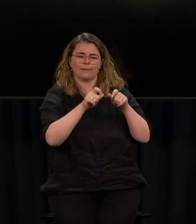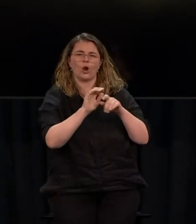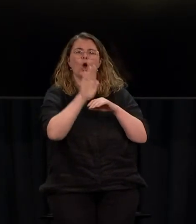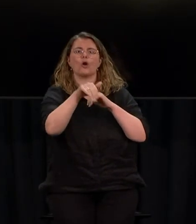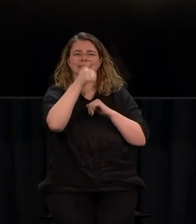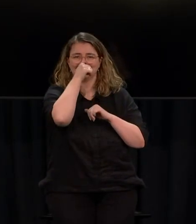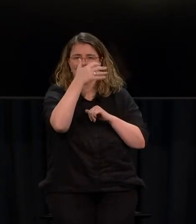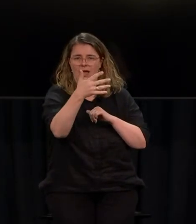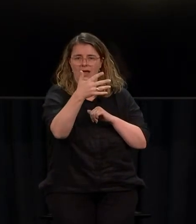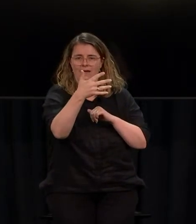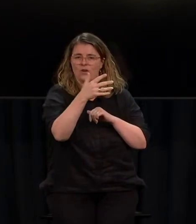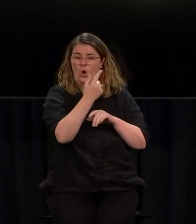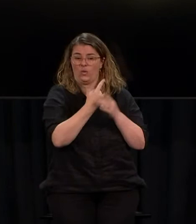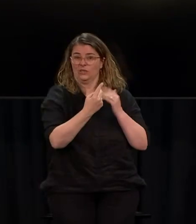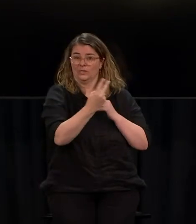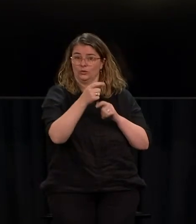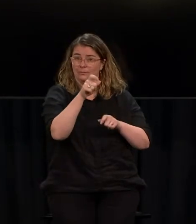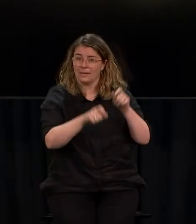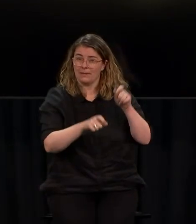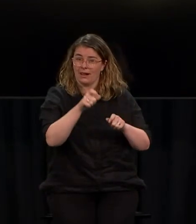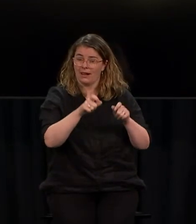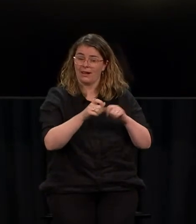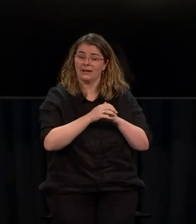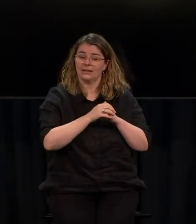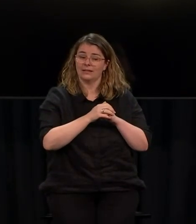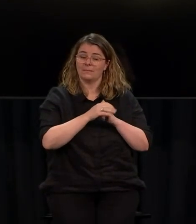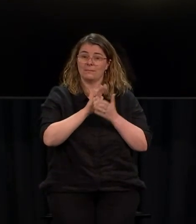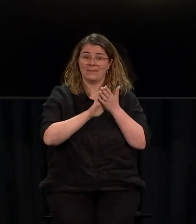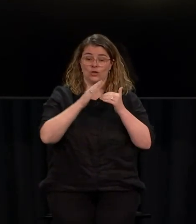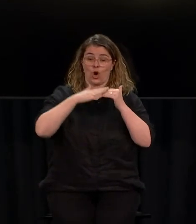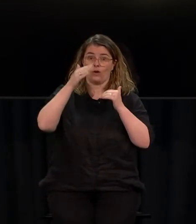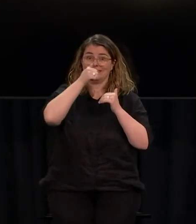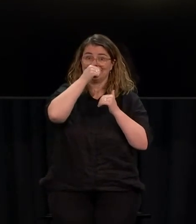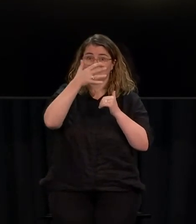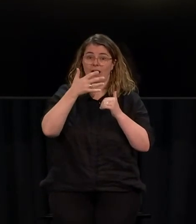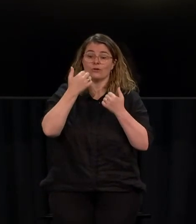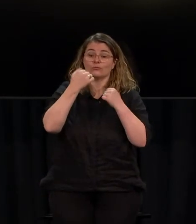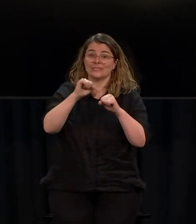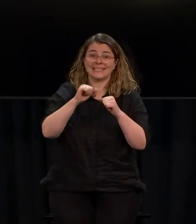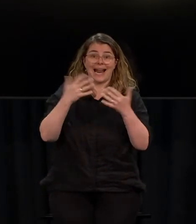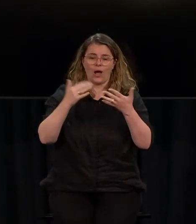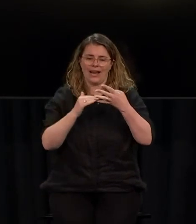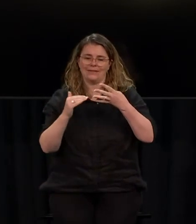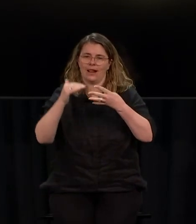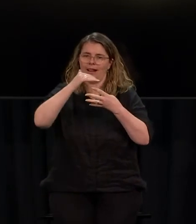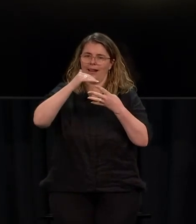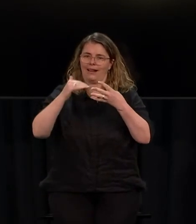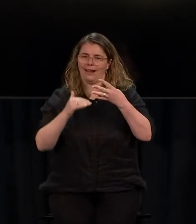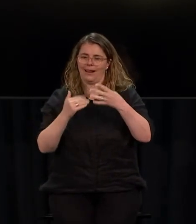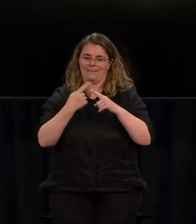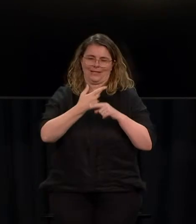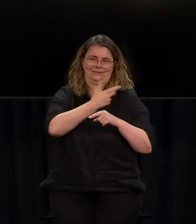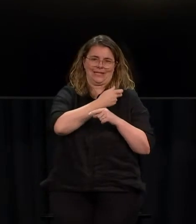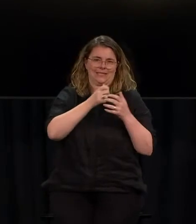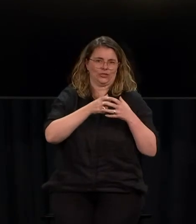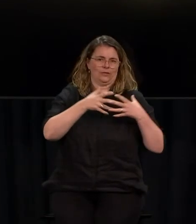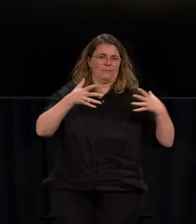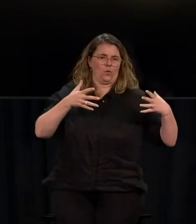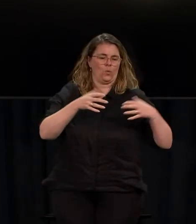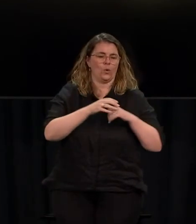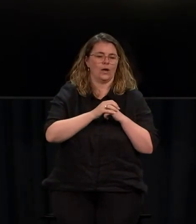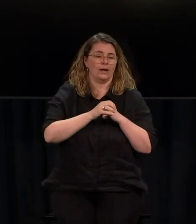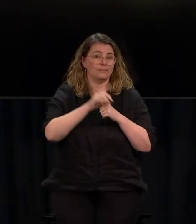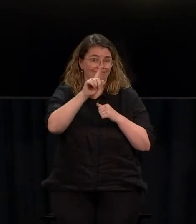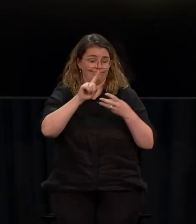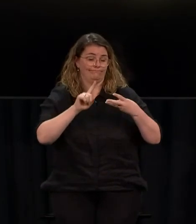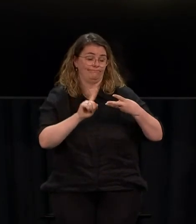So we've seen our over 65s protected by the alert level restrictions and by vaccination. But the third thing here